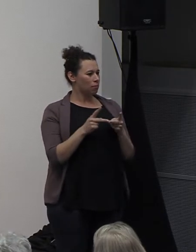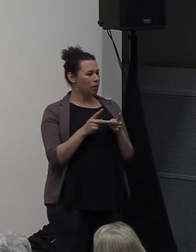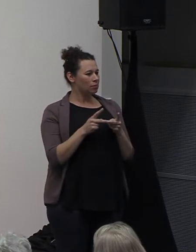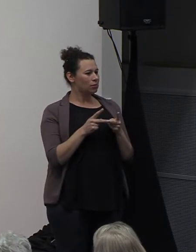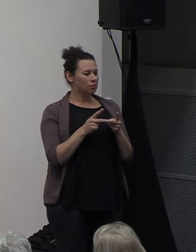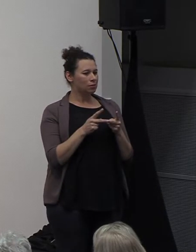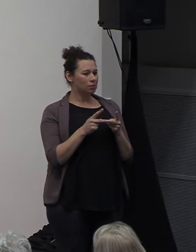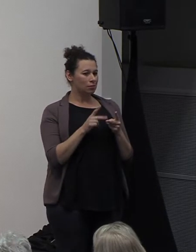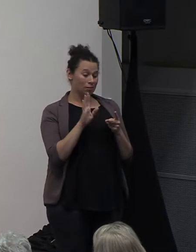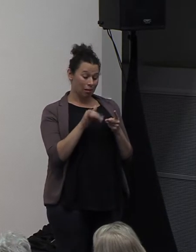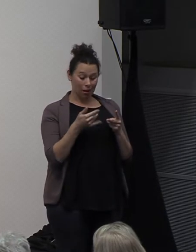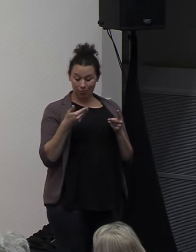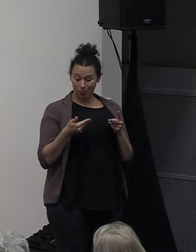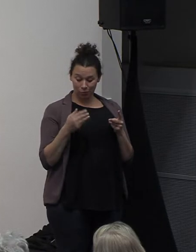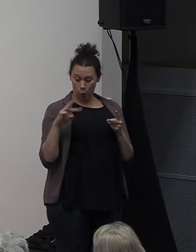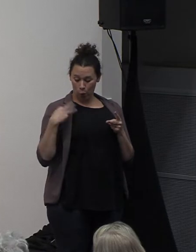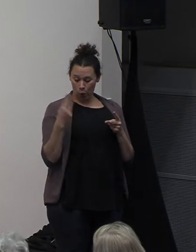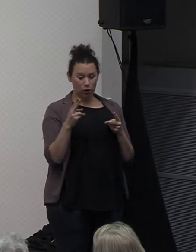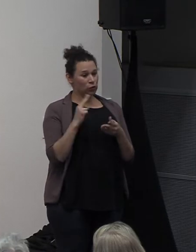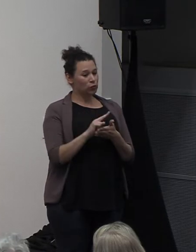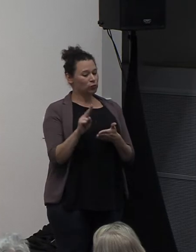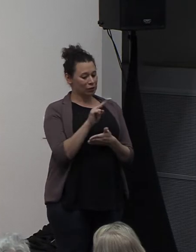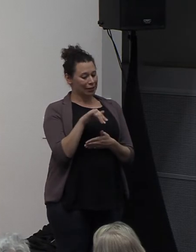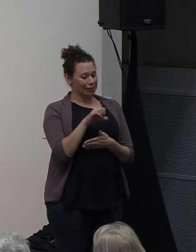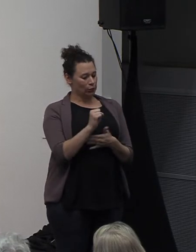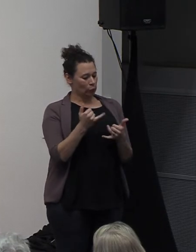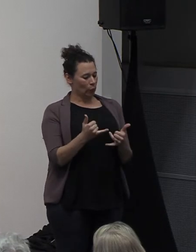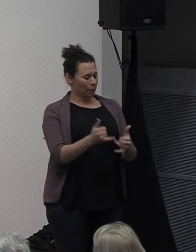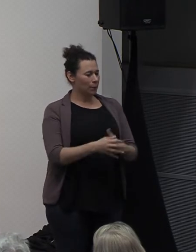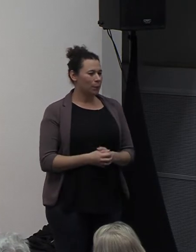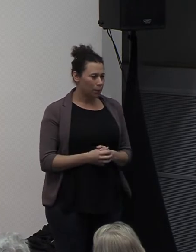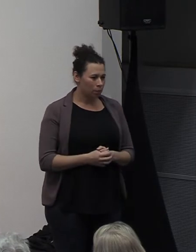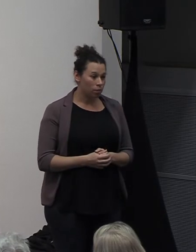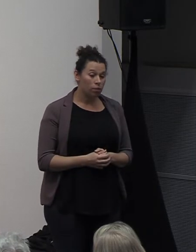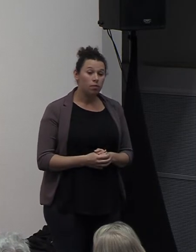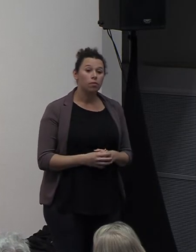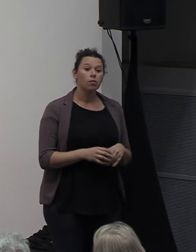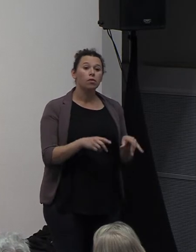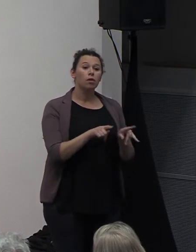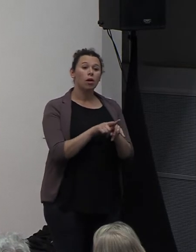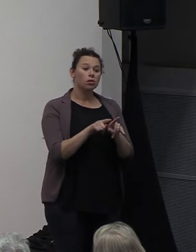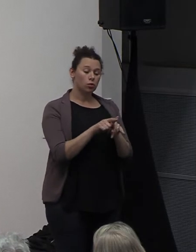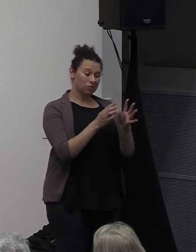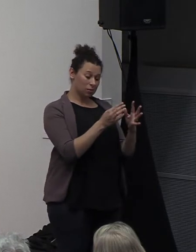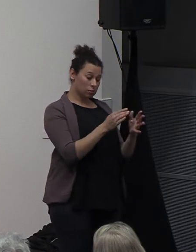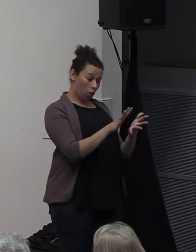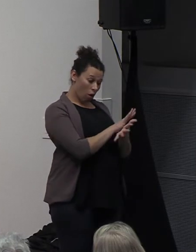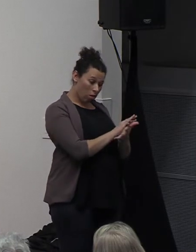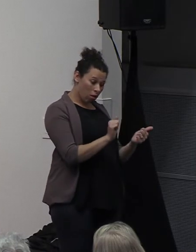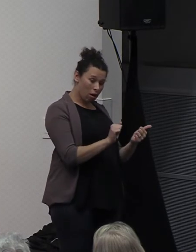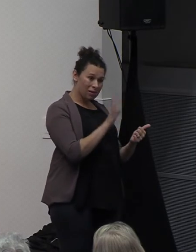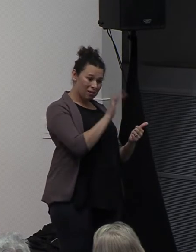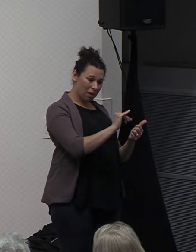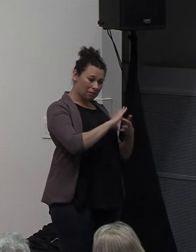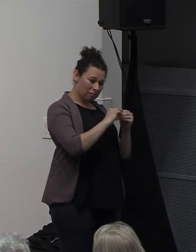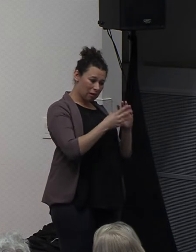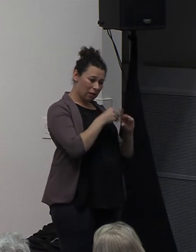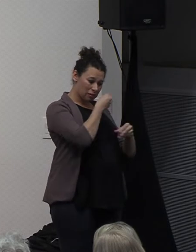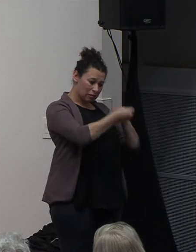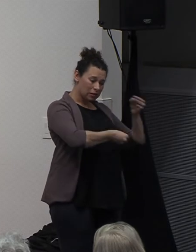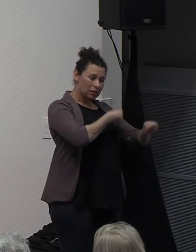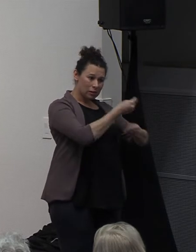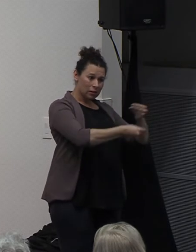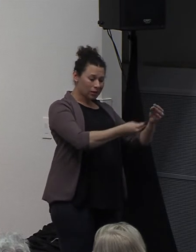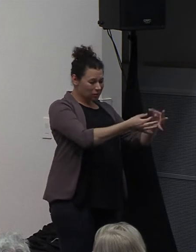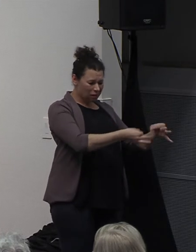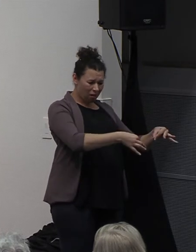today. At the same time, however, the significance of the Holocaust and its legacy is not just a part of